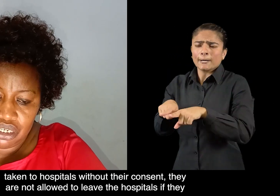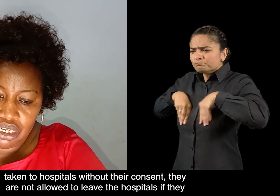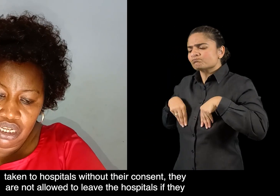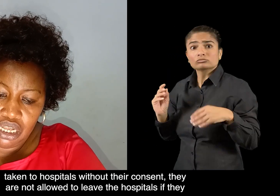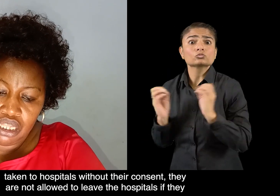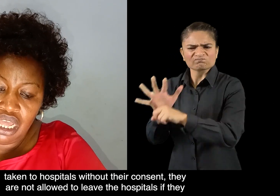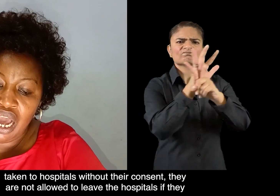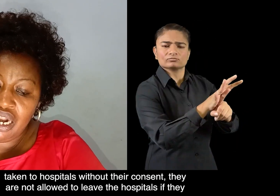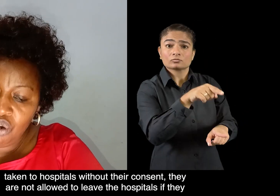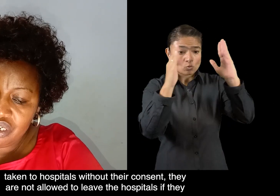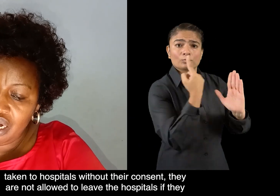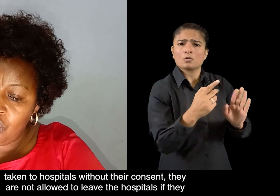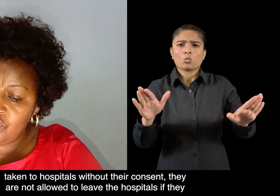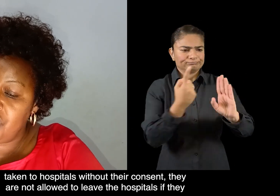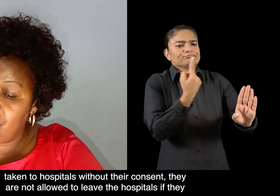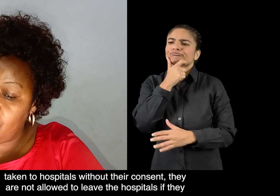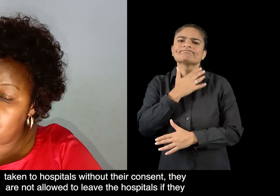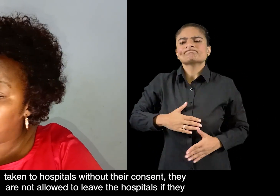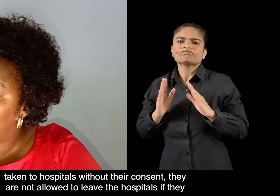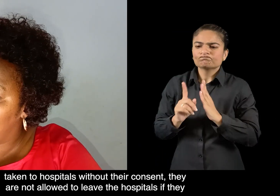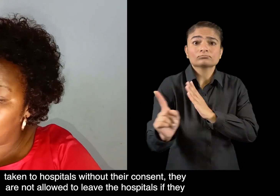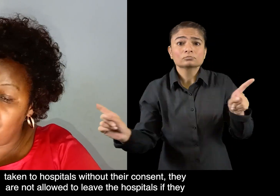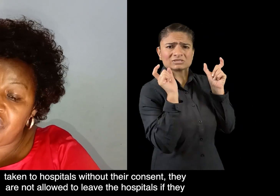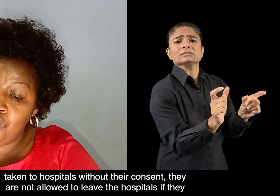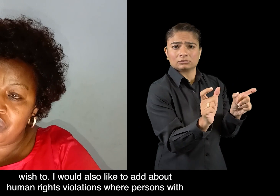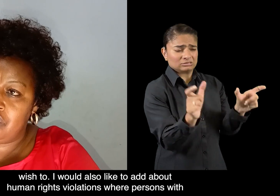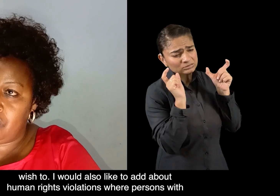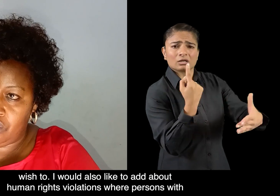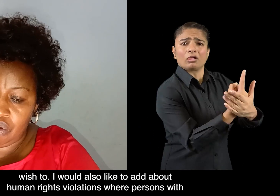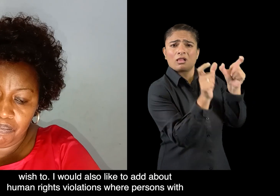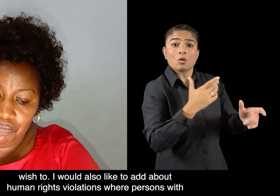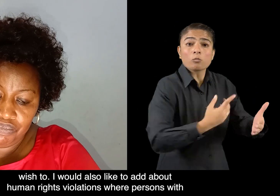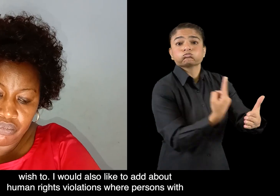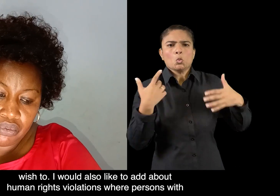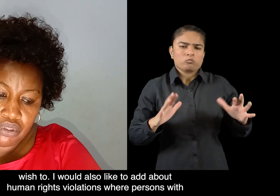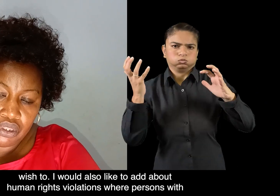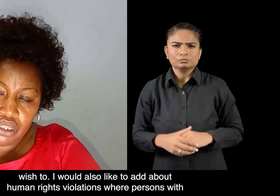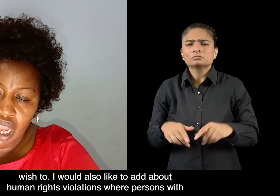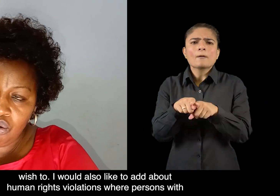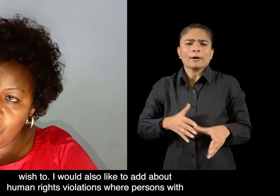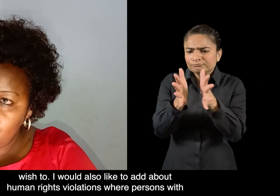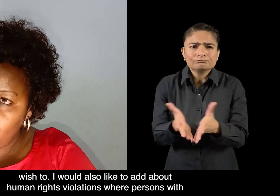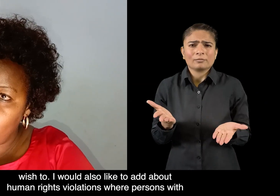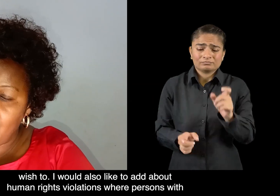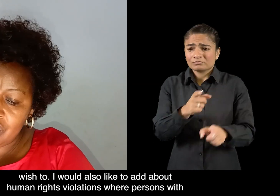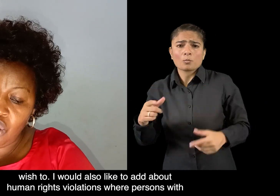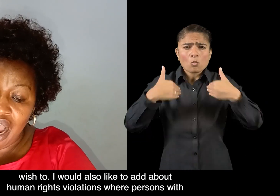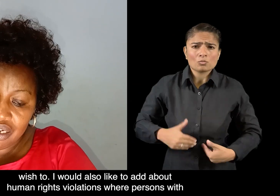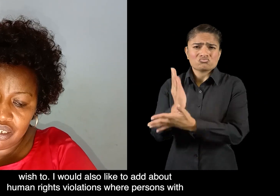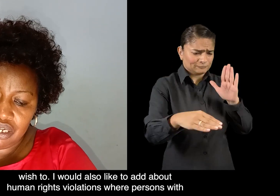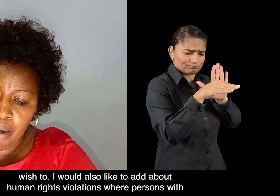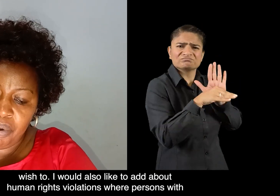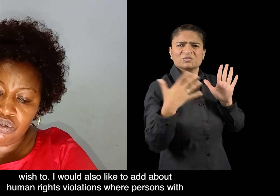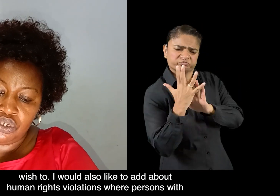consent. They are not allowed to leave the hospitals if they wish to. I would also like to